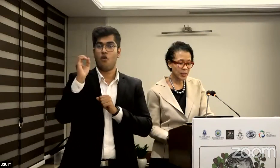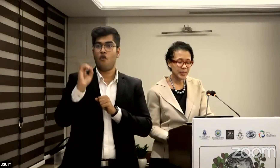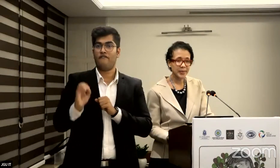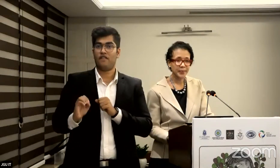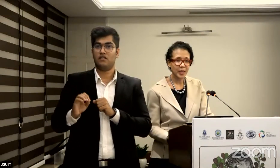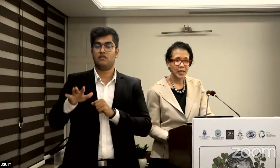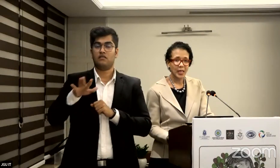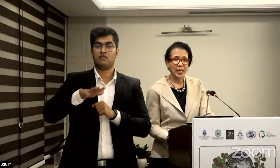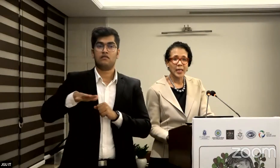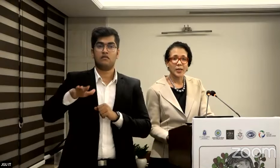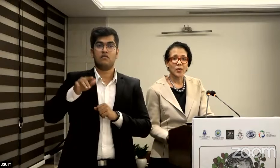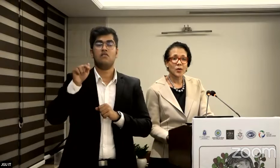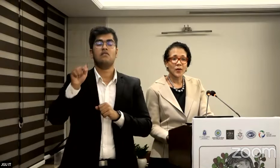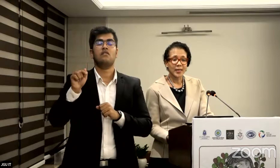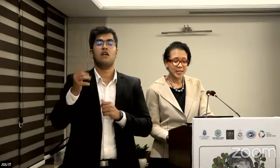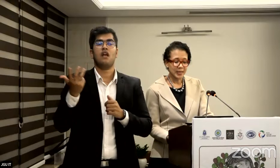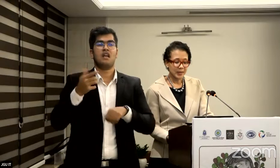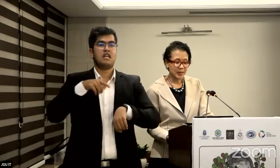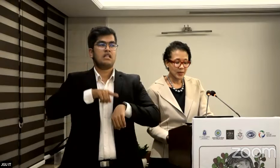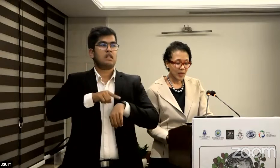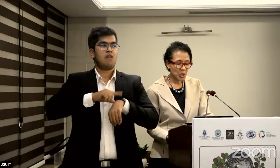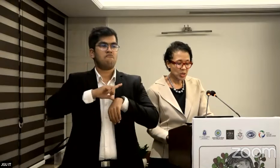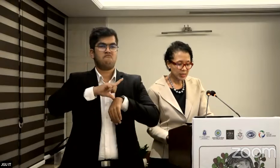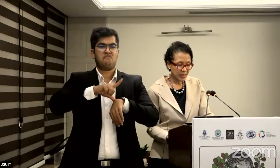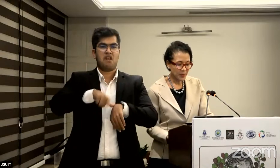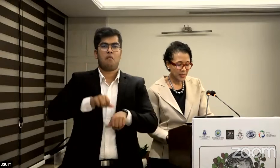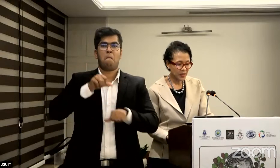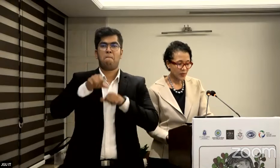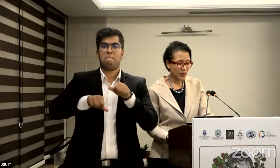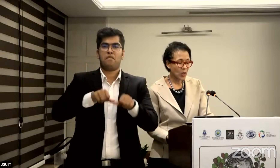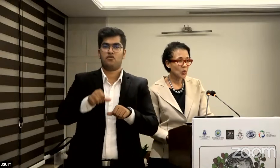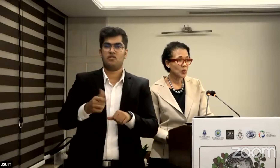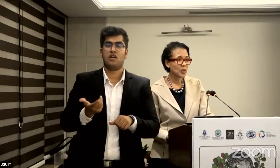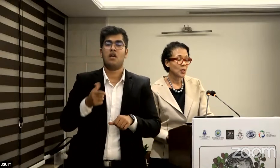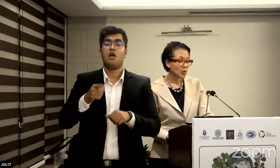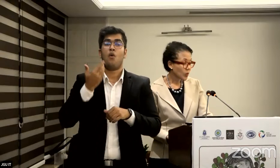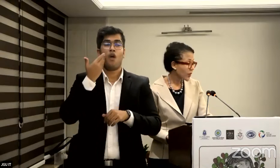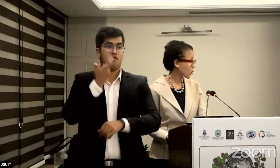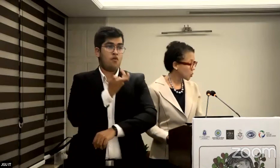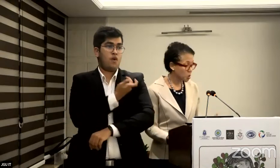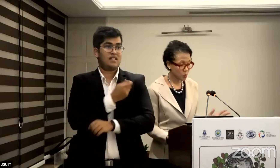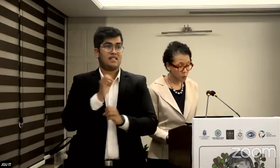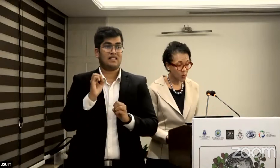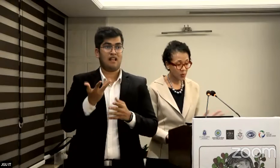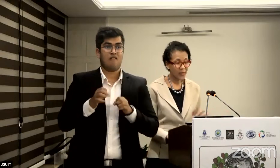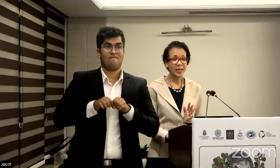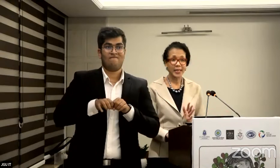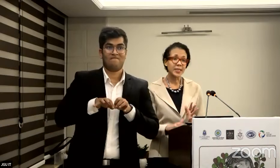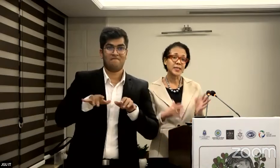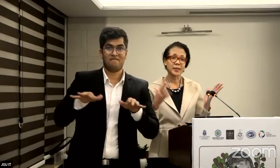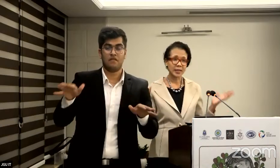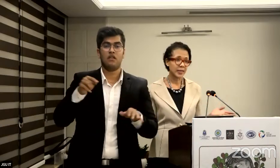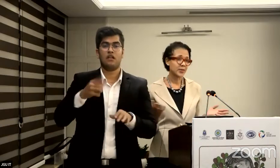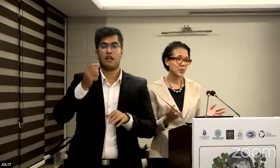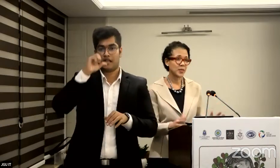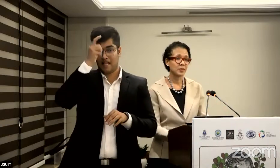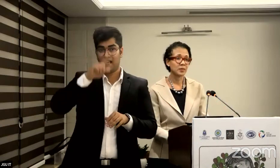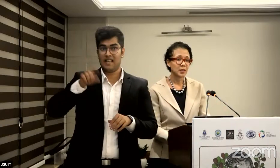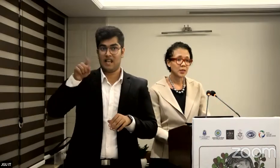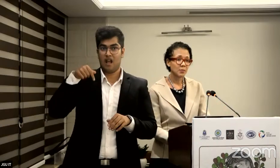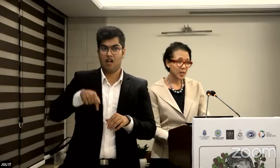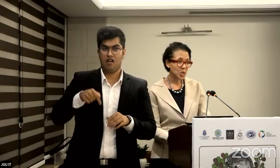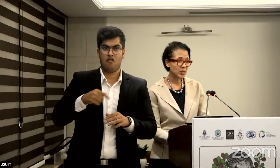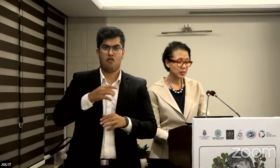and burdensome. And although vaccines eventually did begin to flow, with the crucial role played by India that has